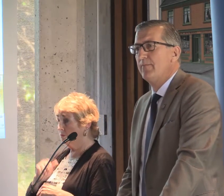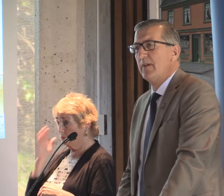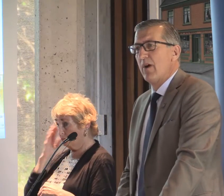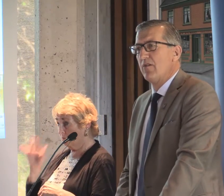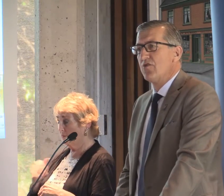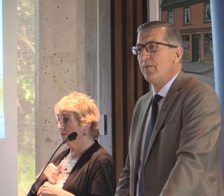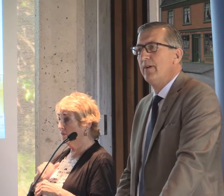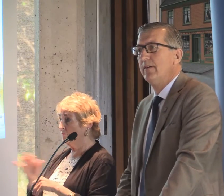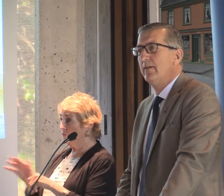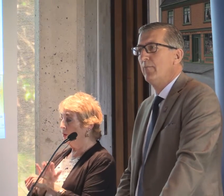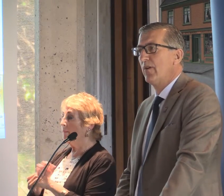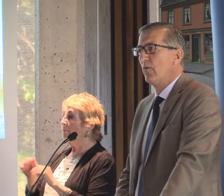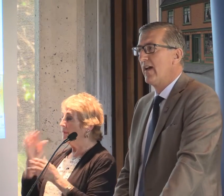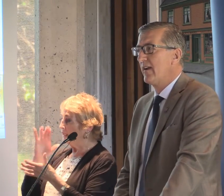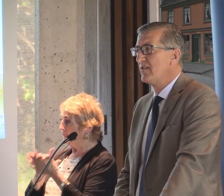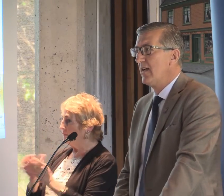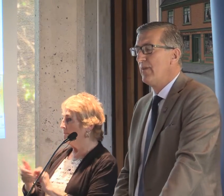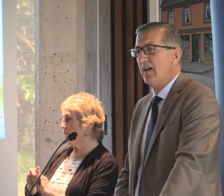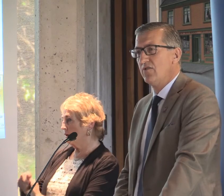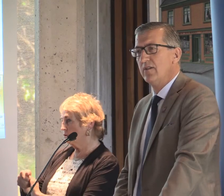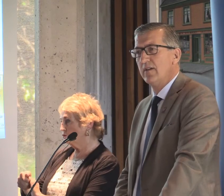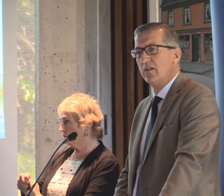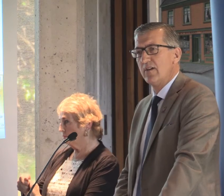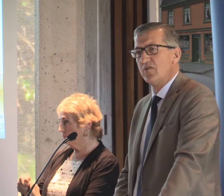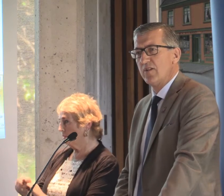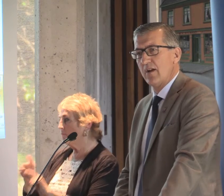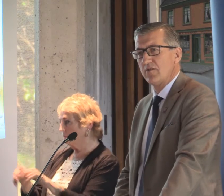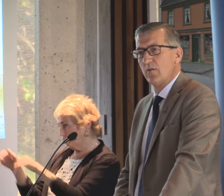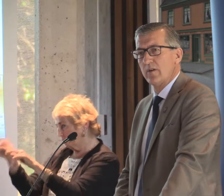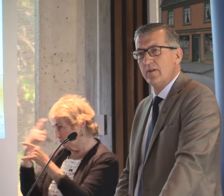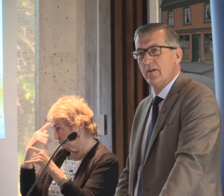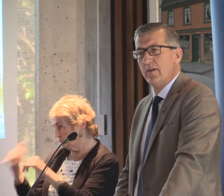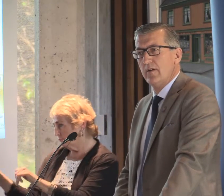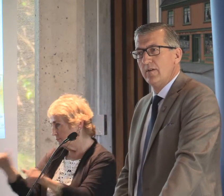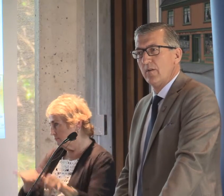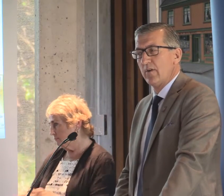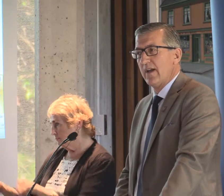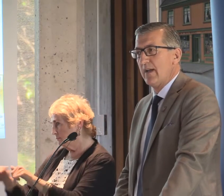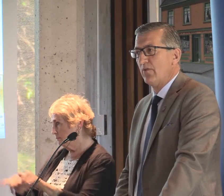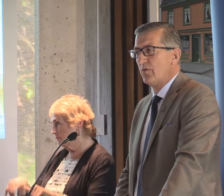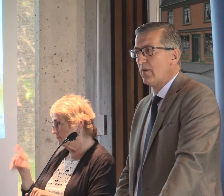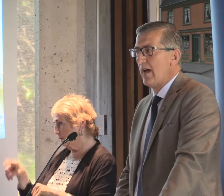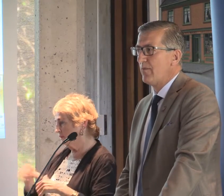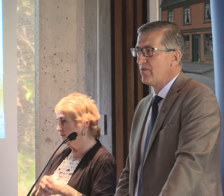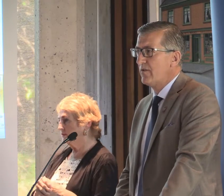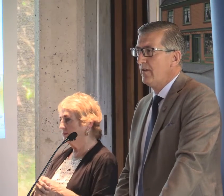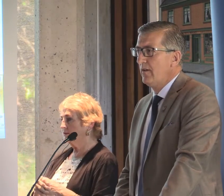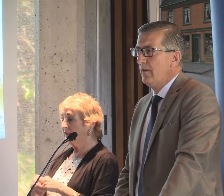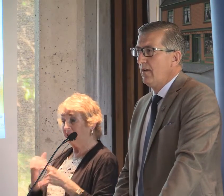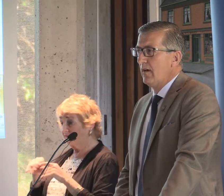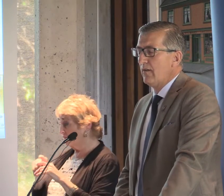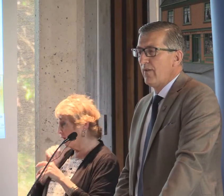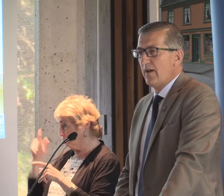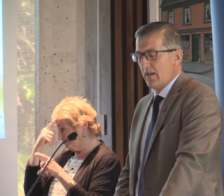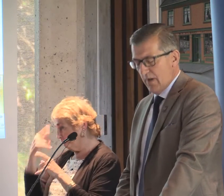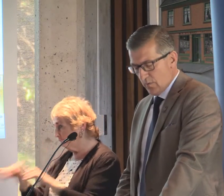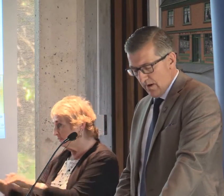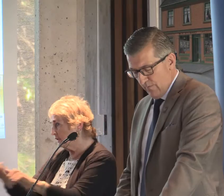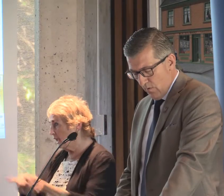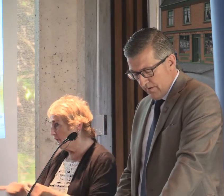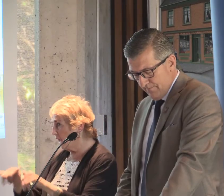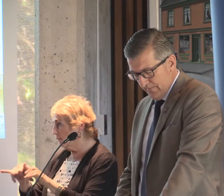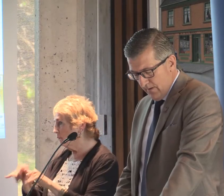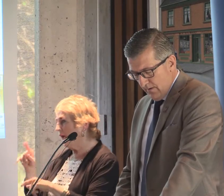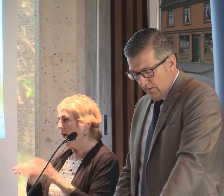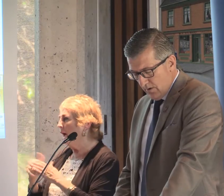together in partnership. But if we're not on the same page, it creates a challenge that we're not able to accomplish finding the best